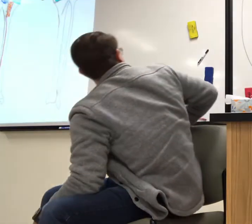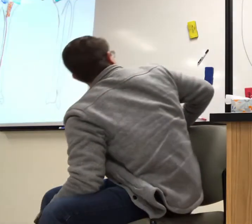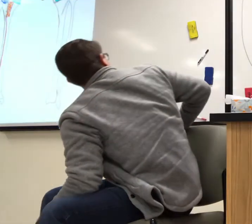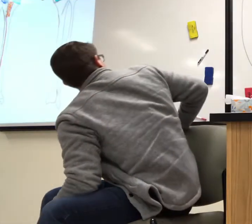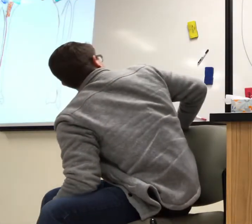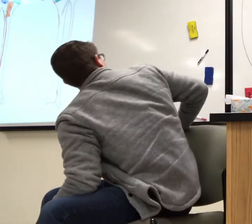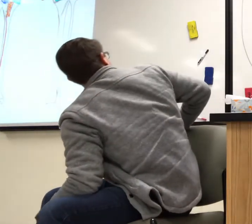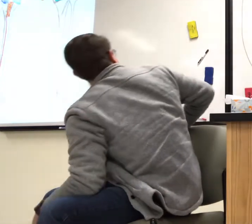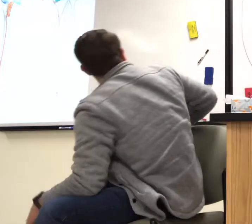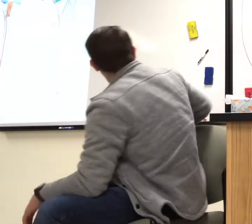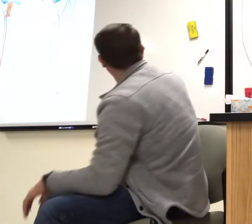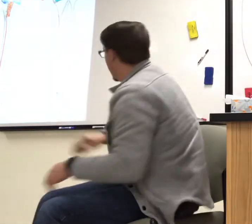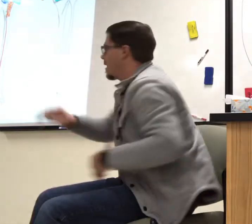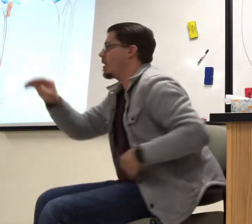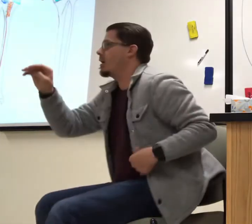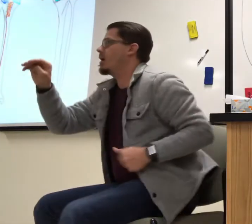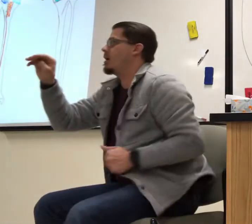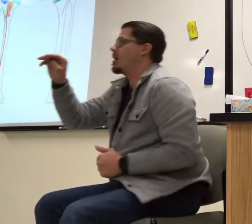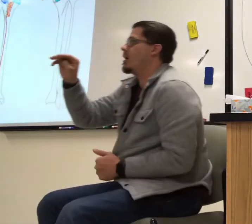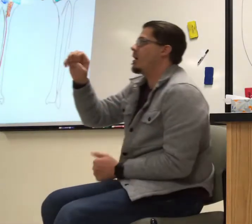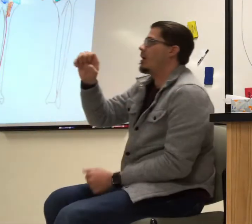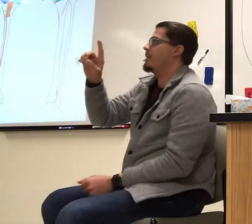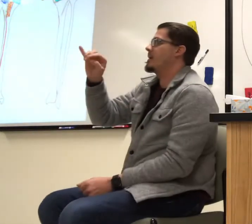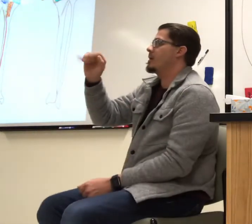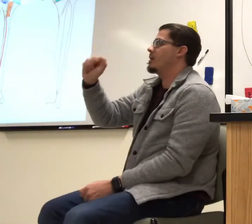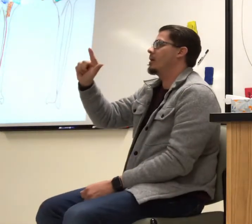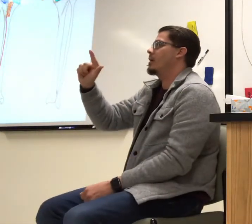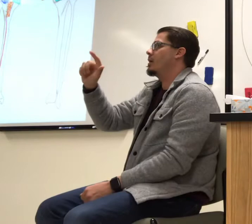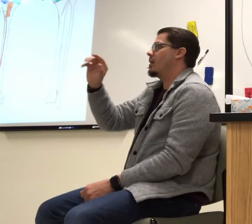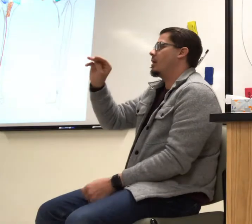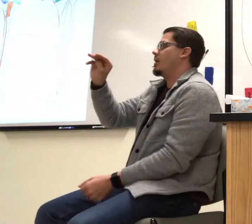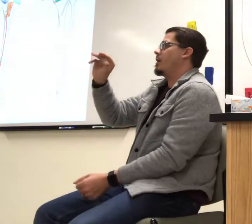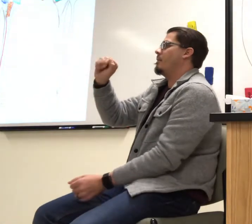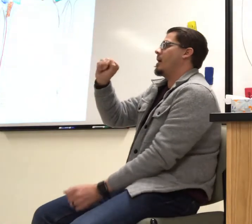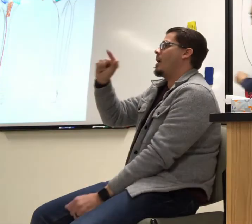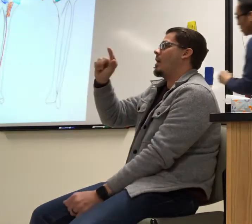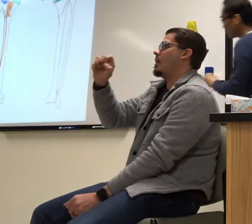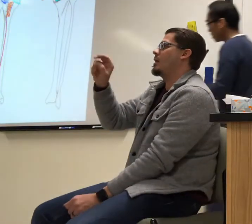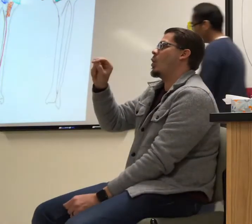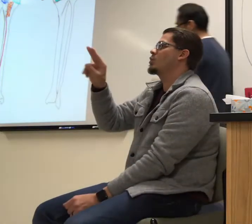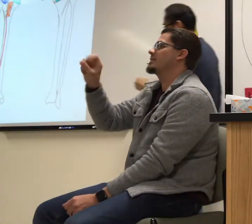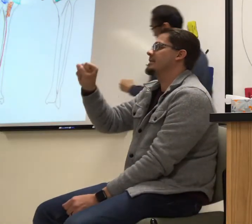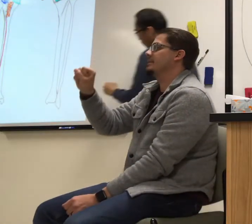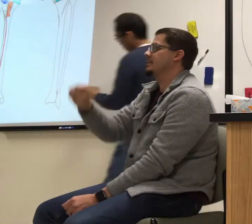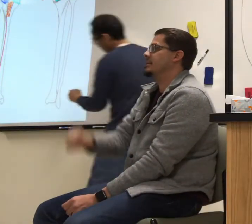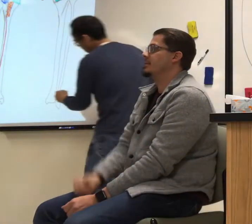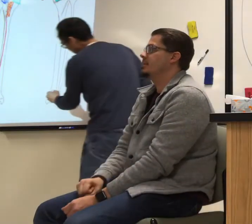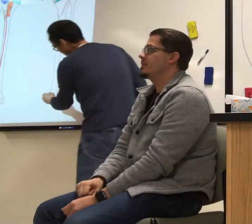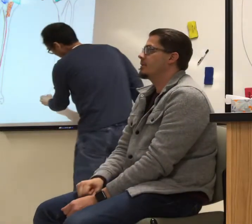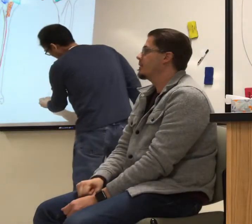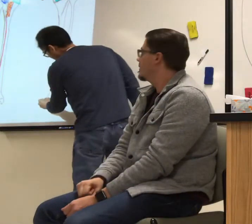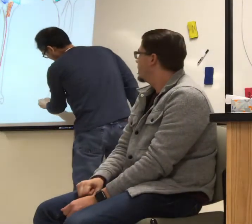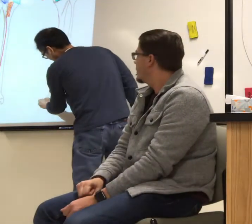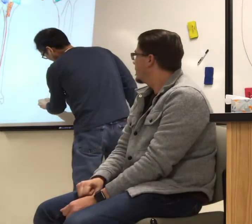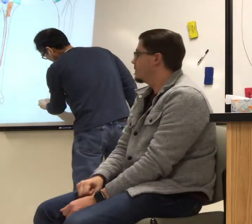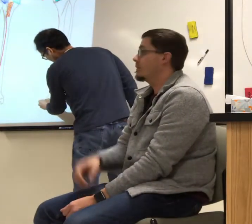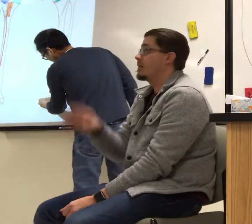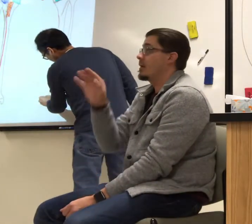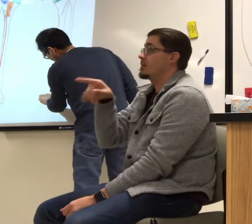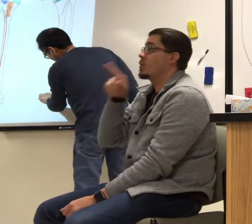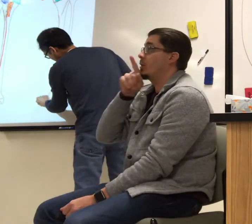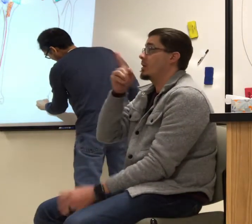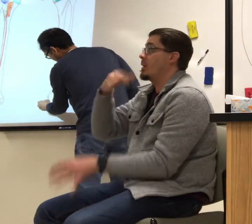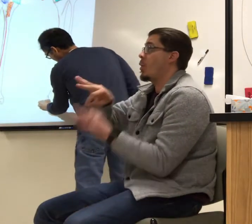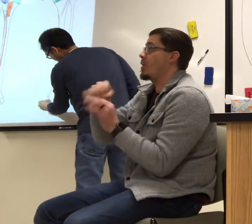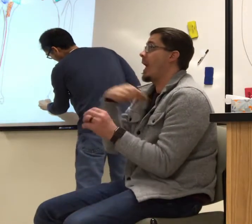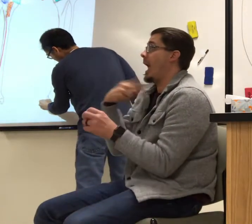about medial malleolus. a landmark. That's the thing